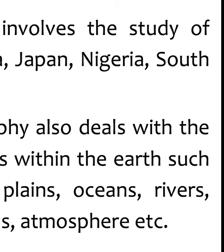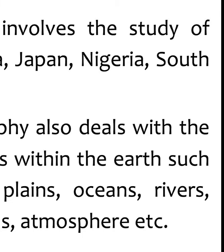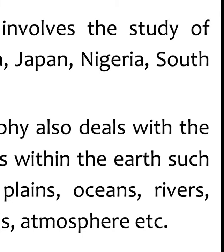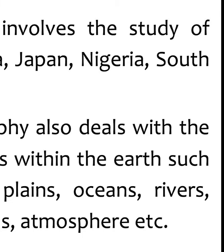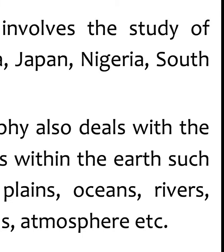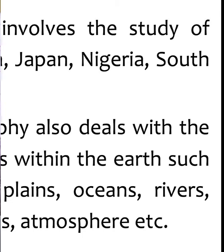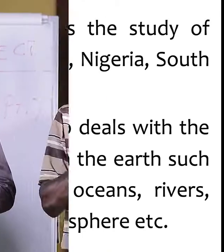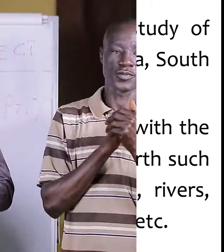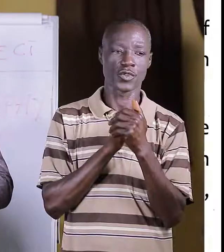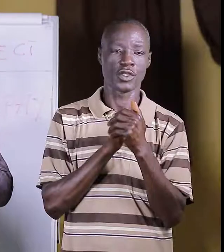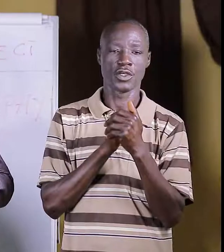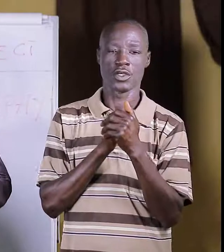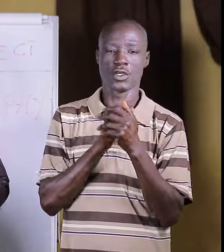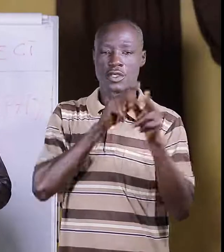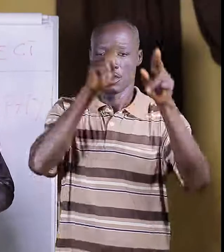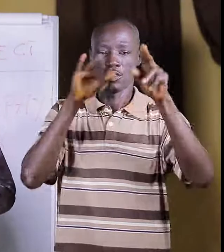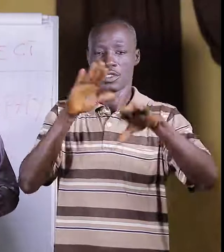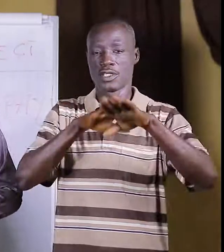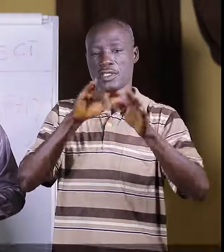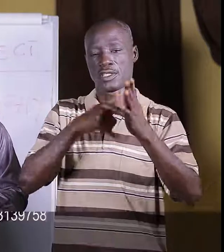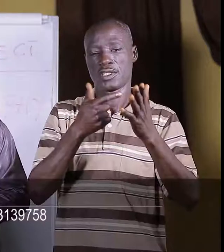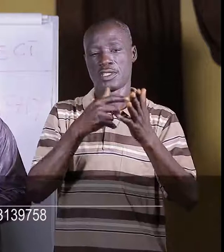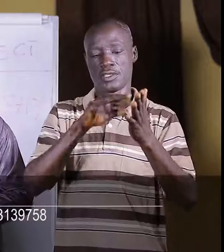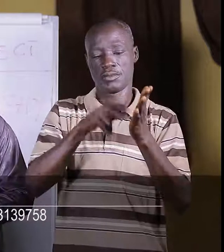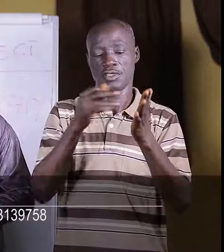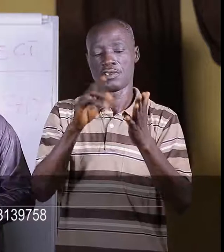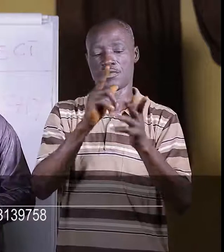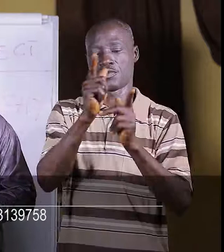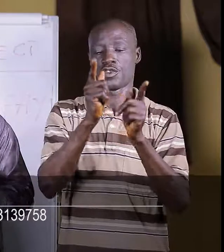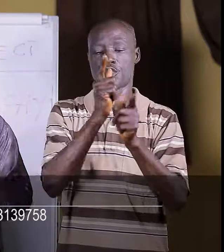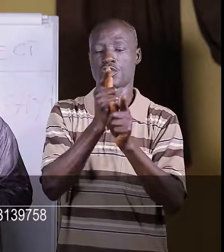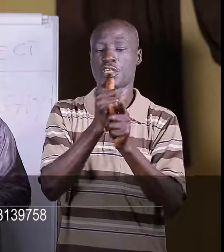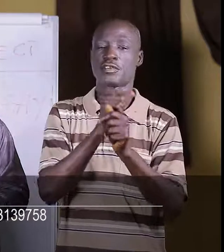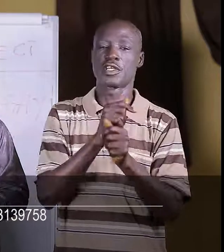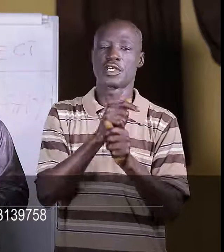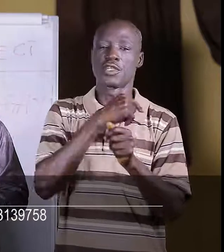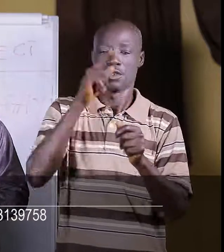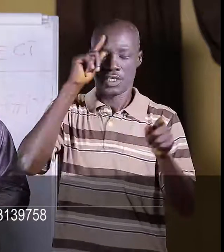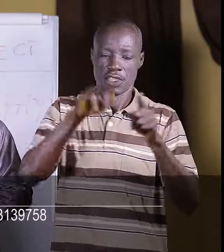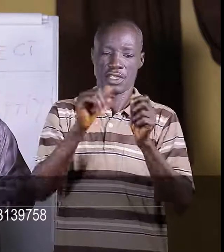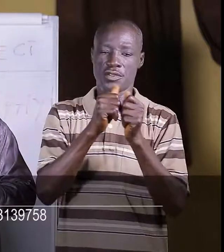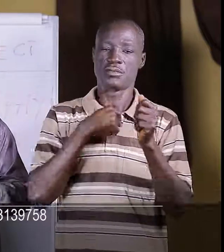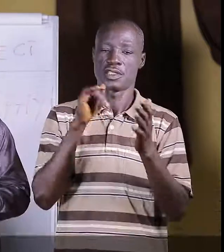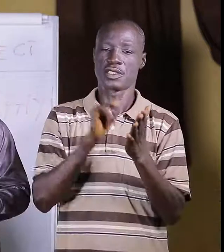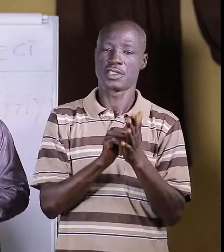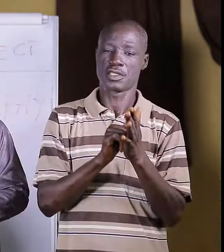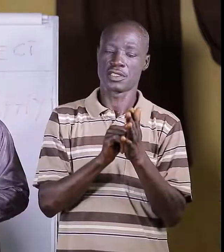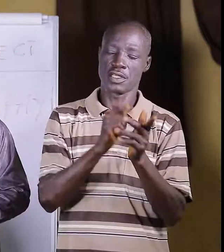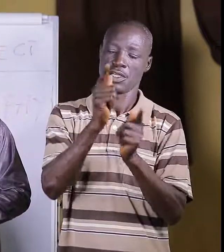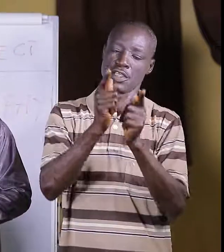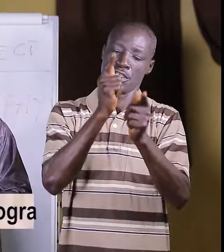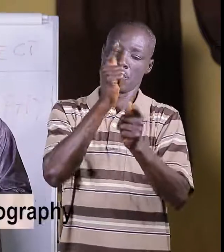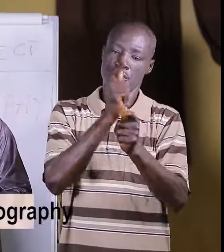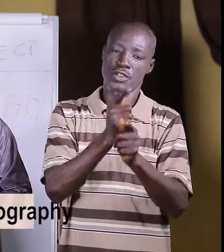etc. Looking at this definition, You will agree with me that